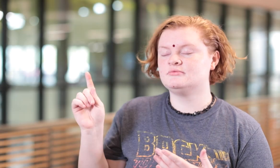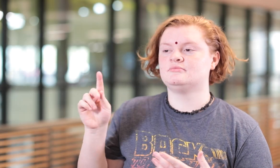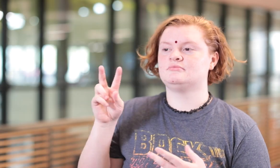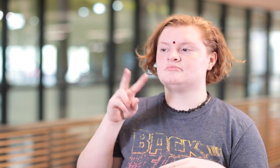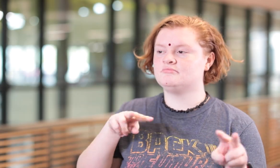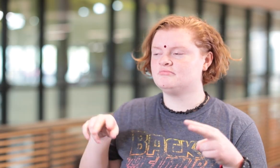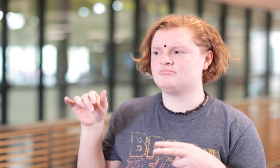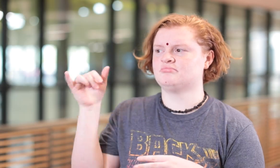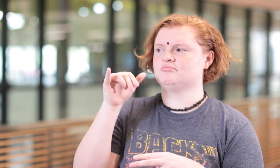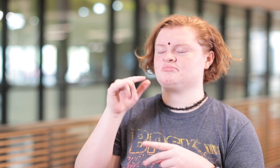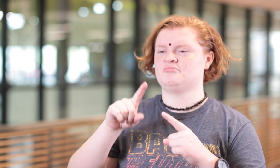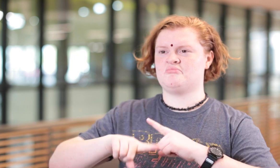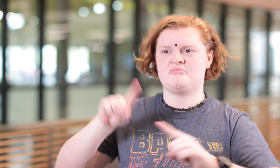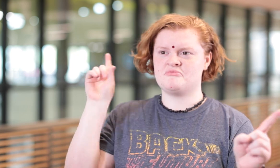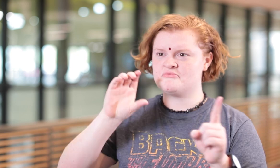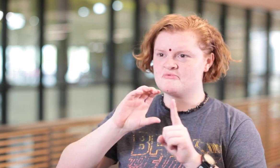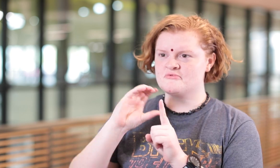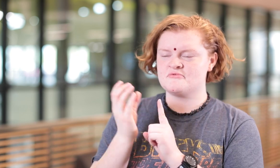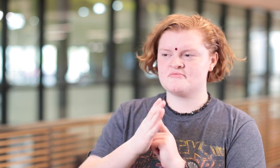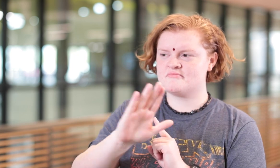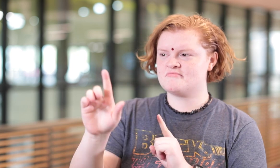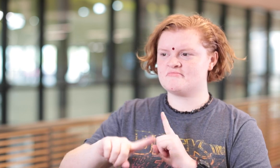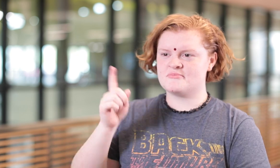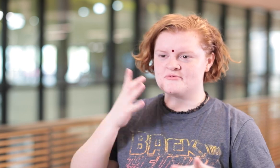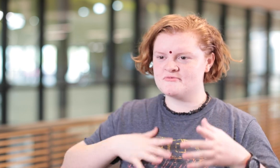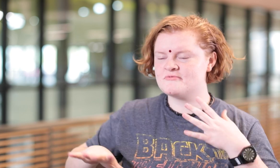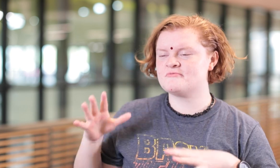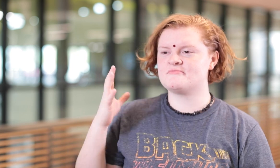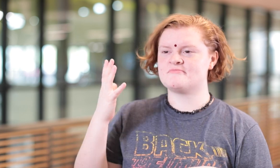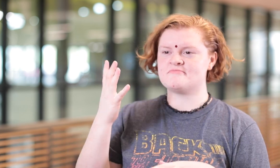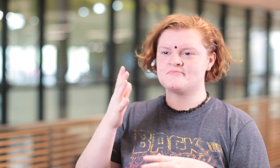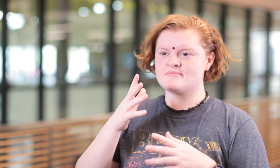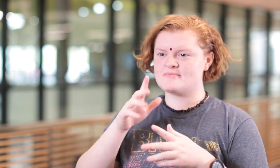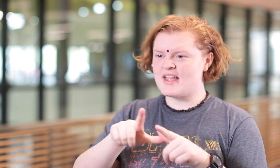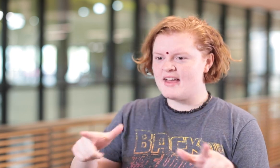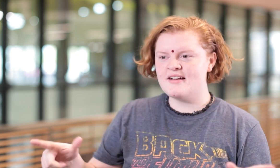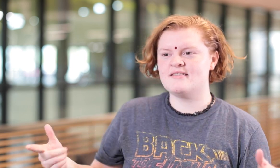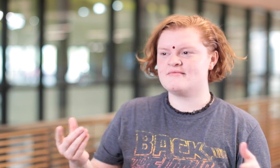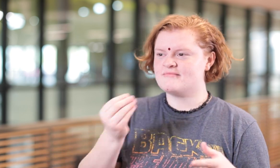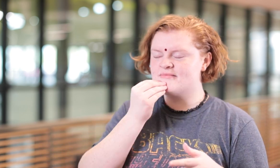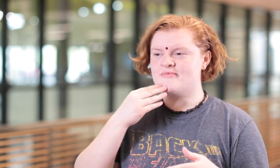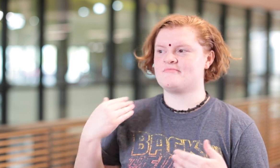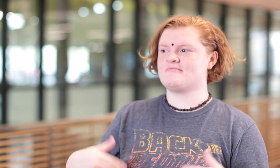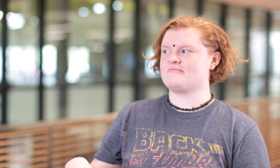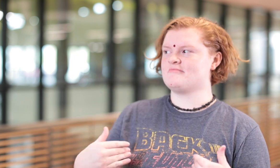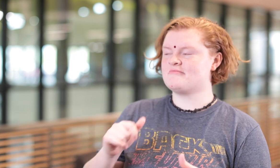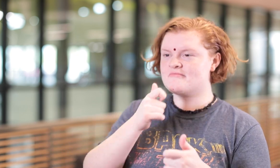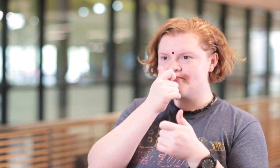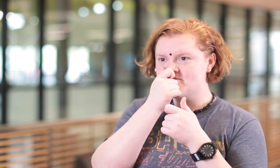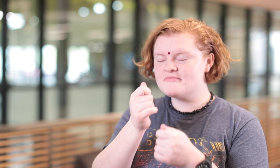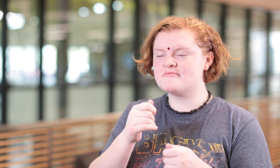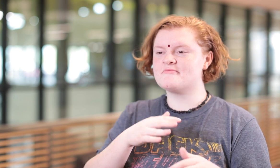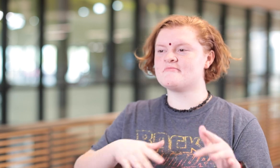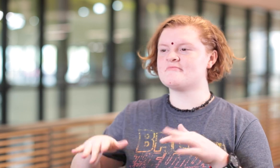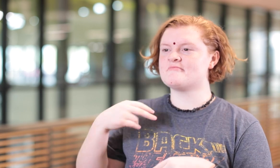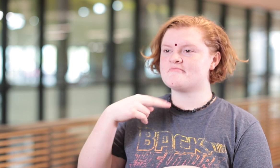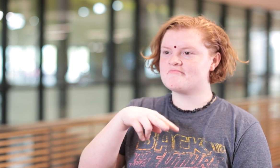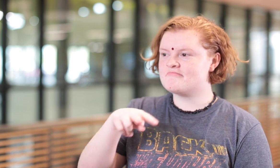So going abroad to India it was really shocking to see the different types of clothing and the languages that they were